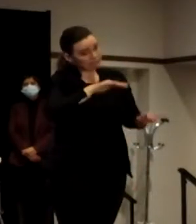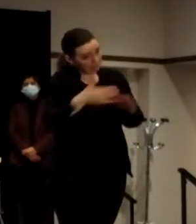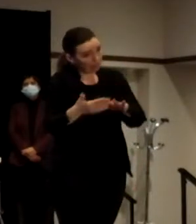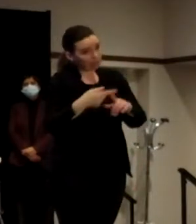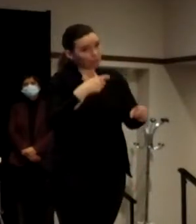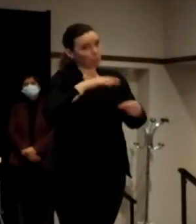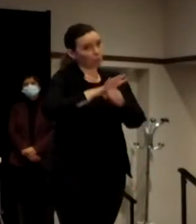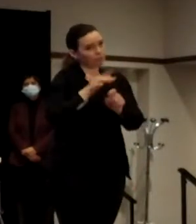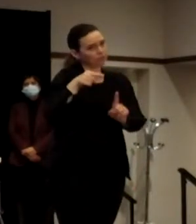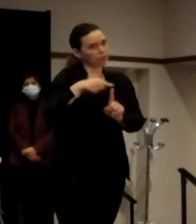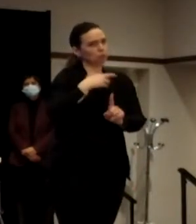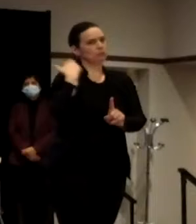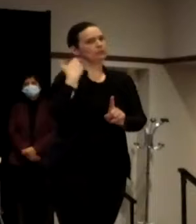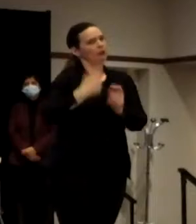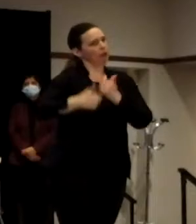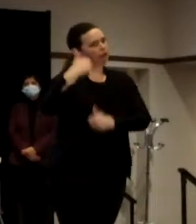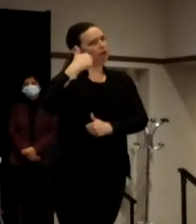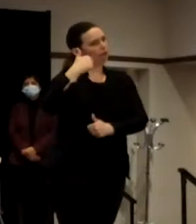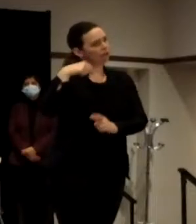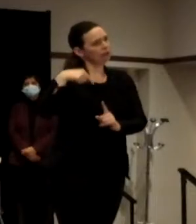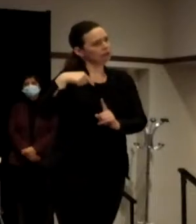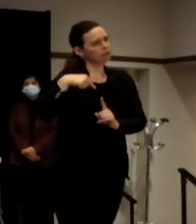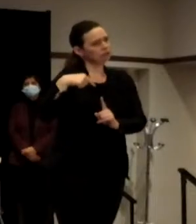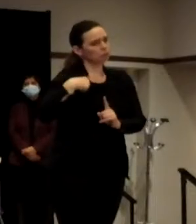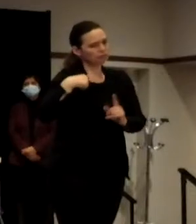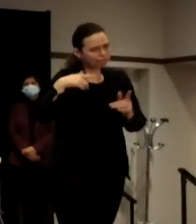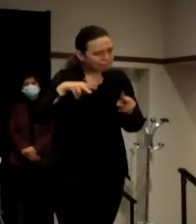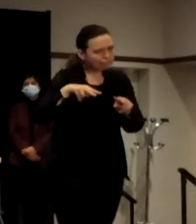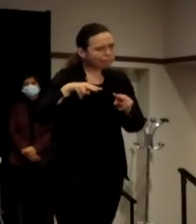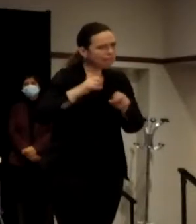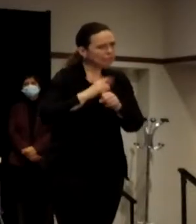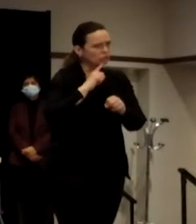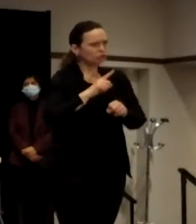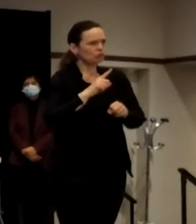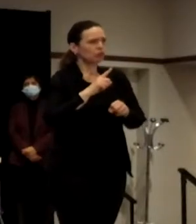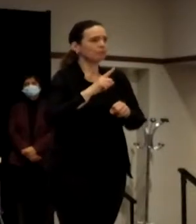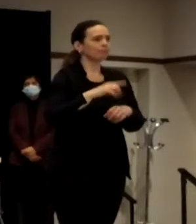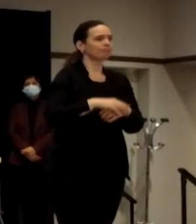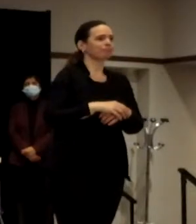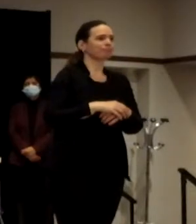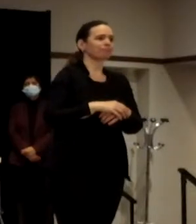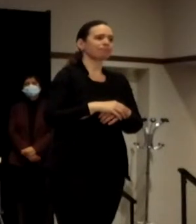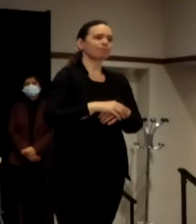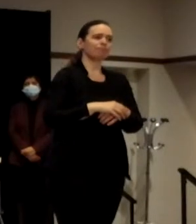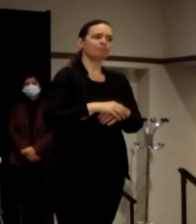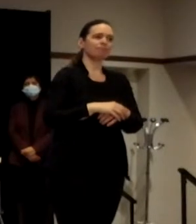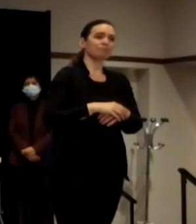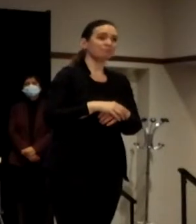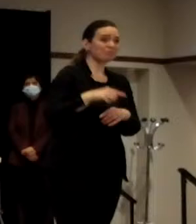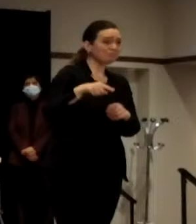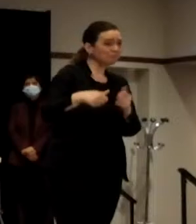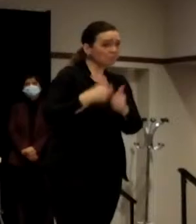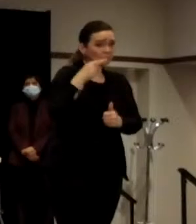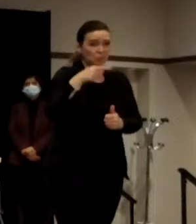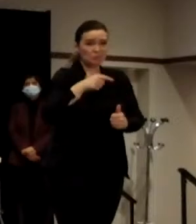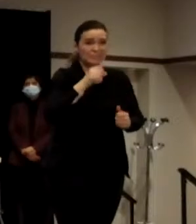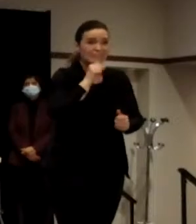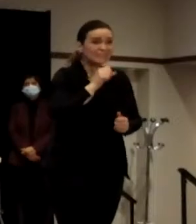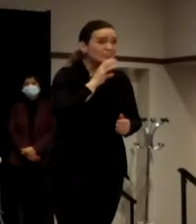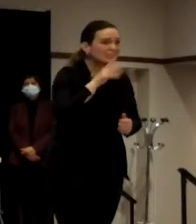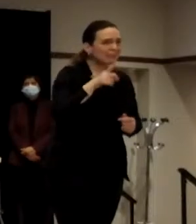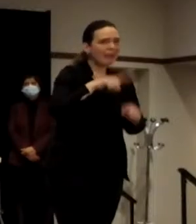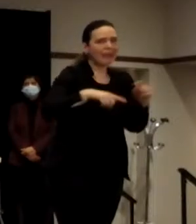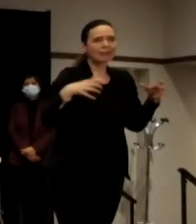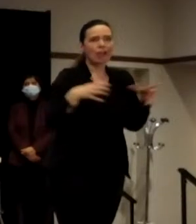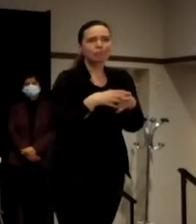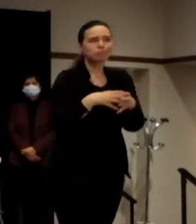it harder related to socializing and gathering. So the fact that we're making such inroads, vaccinating our seniors, is something we